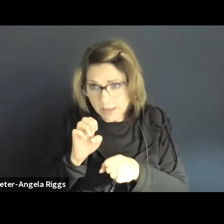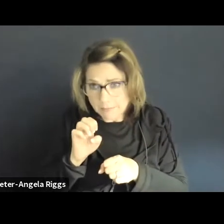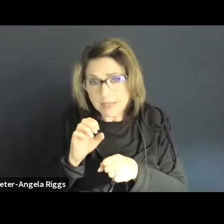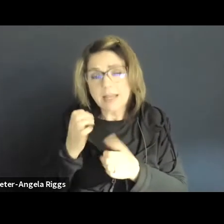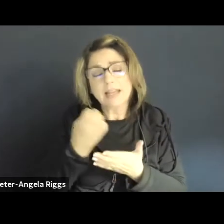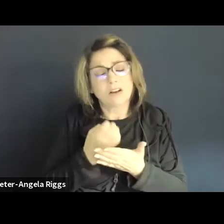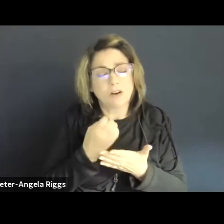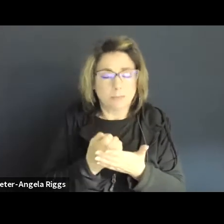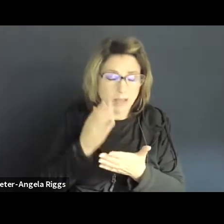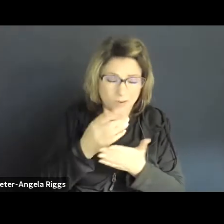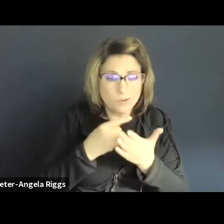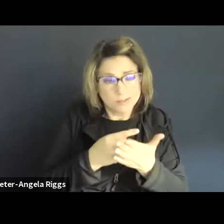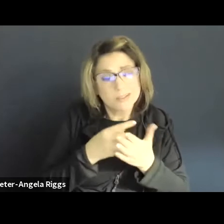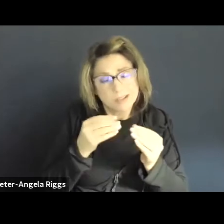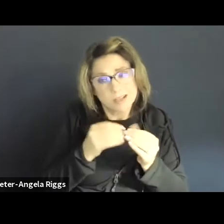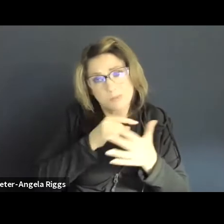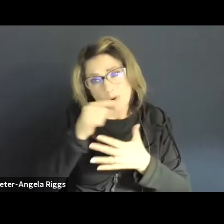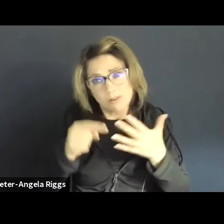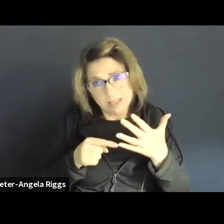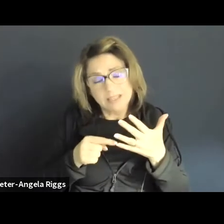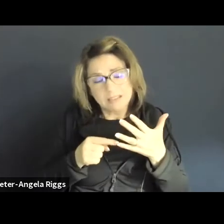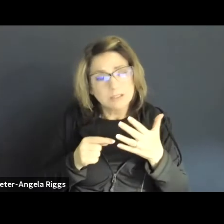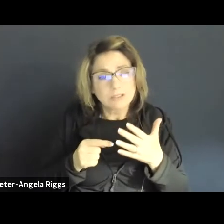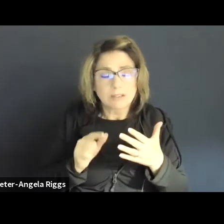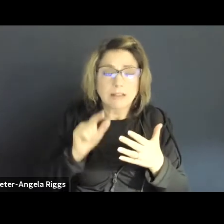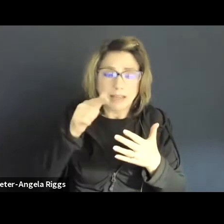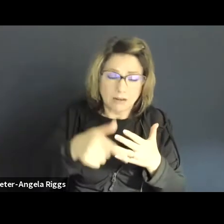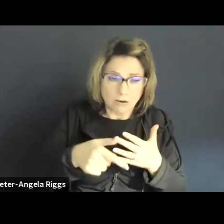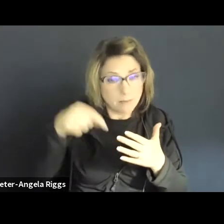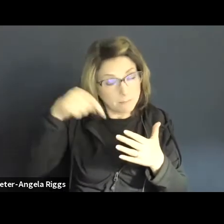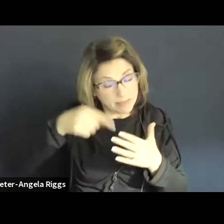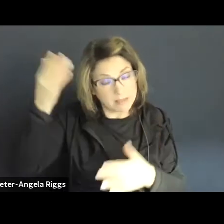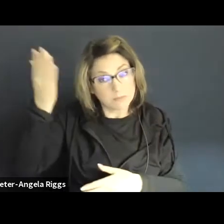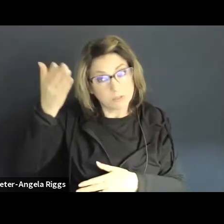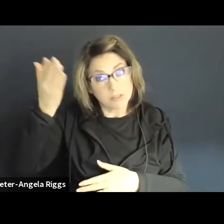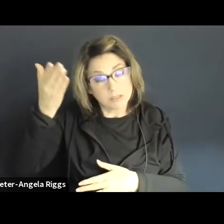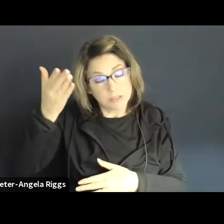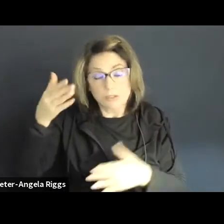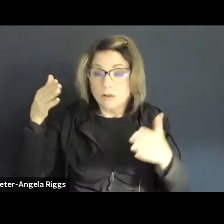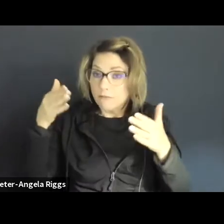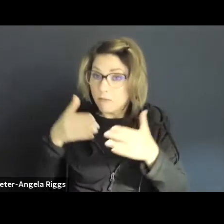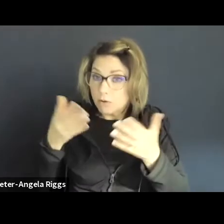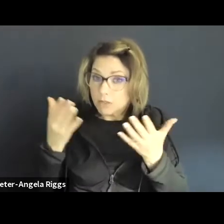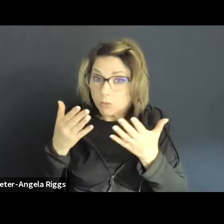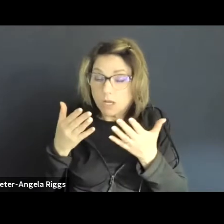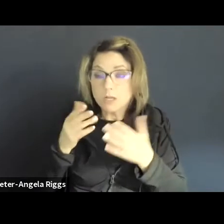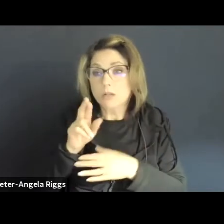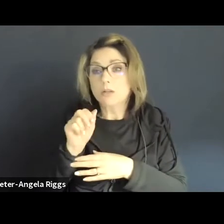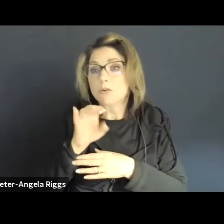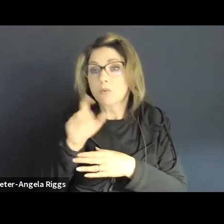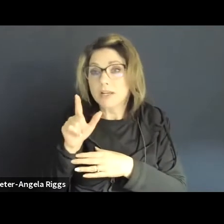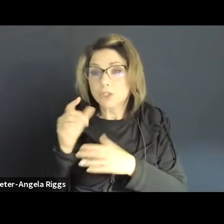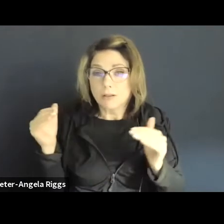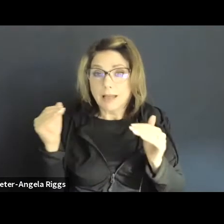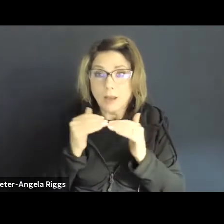will cover more of these priorities in a bit. For the purpose of this presentation, I want to focus on racial equity